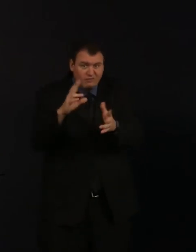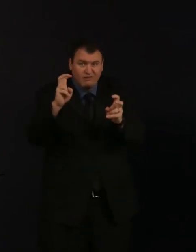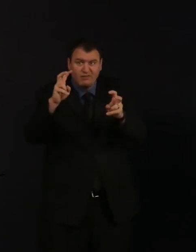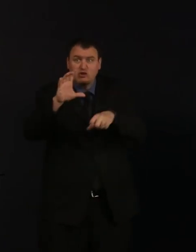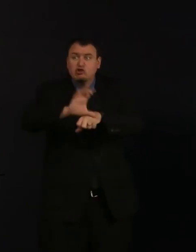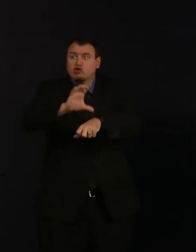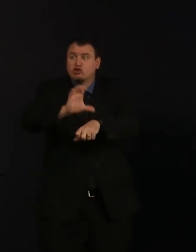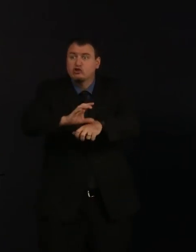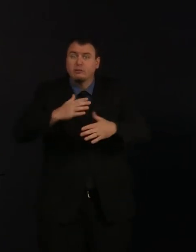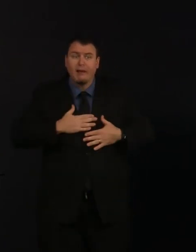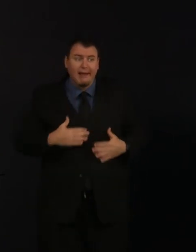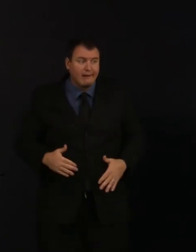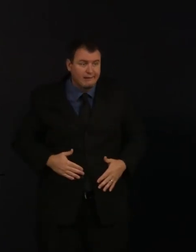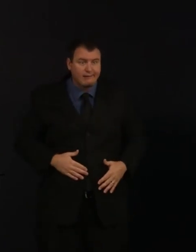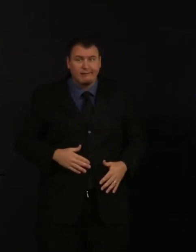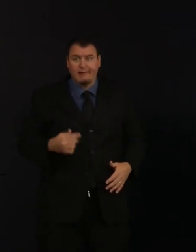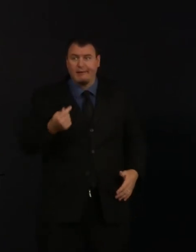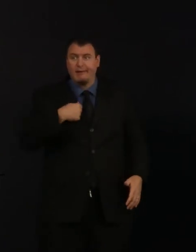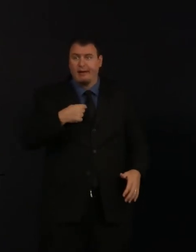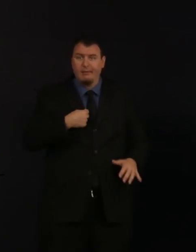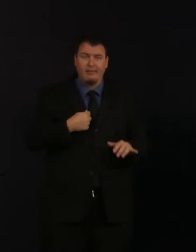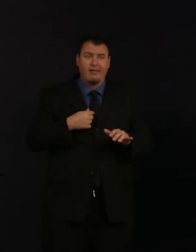Just like we are all part of the church.